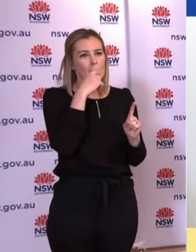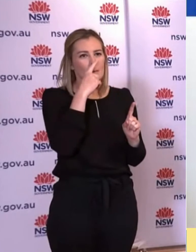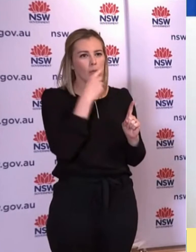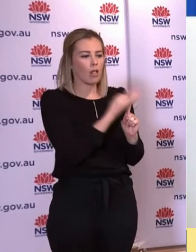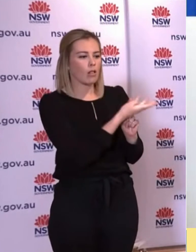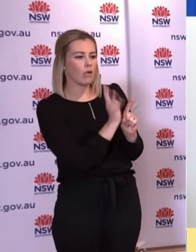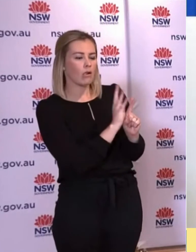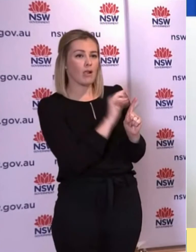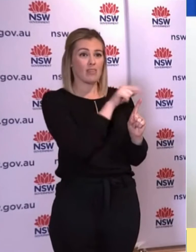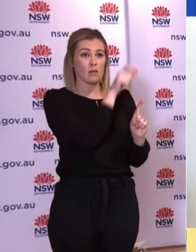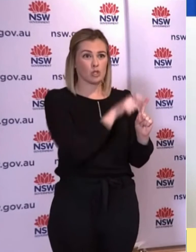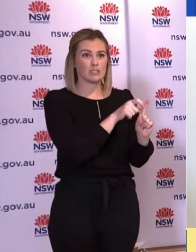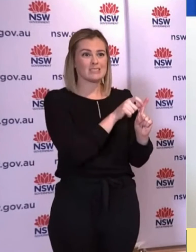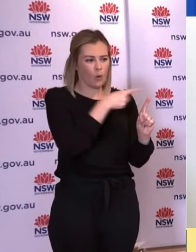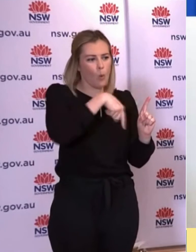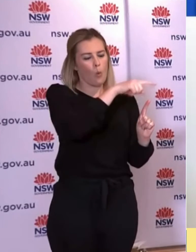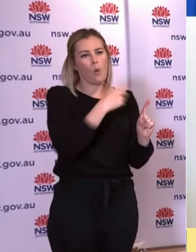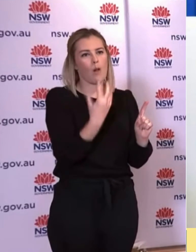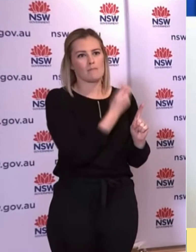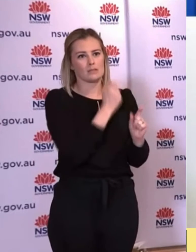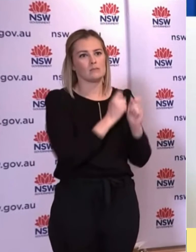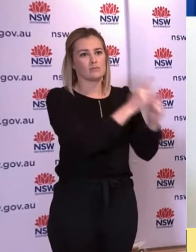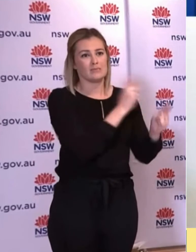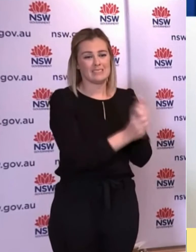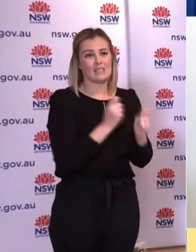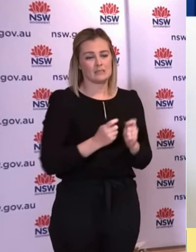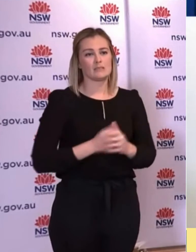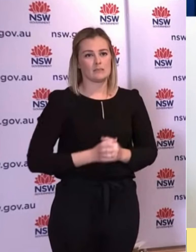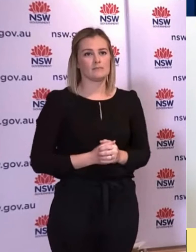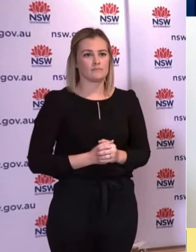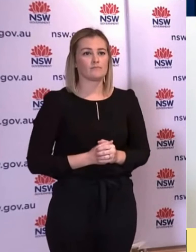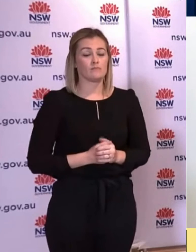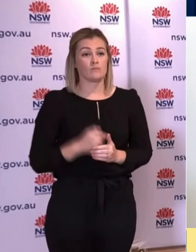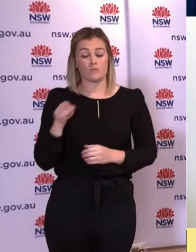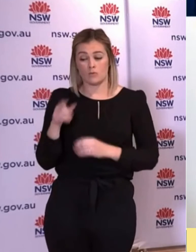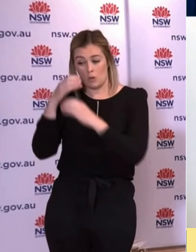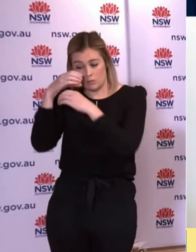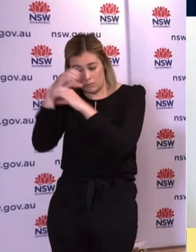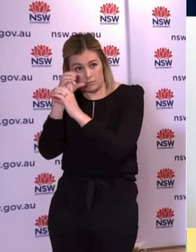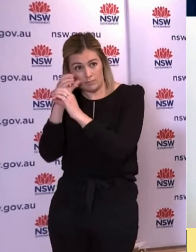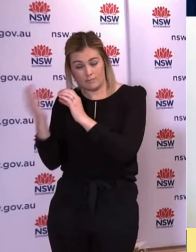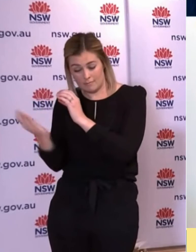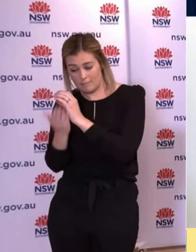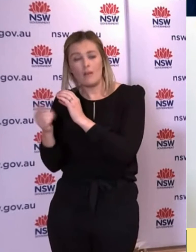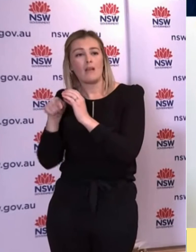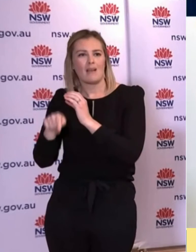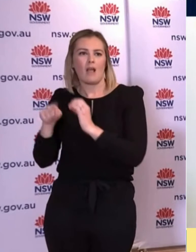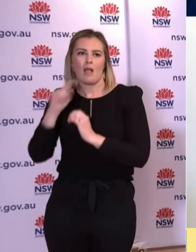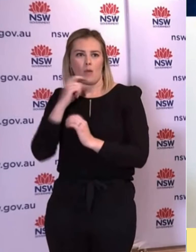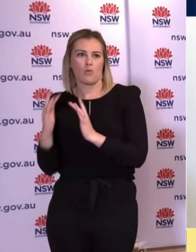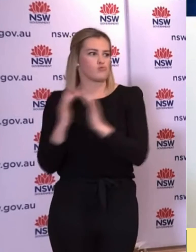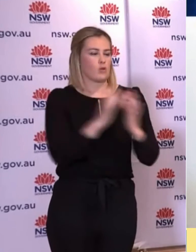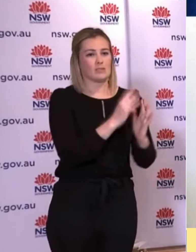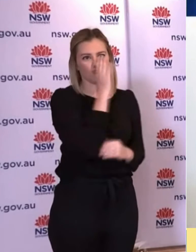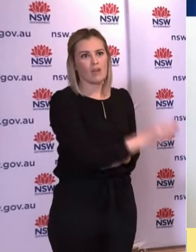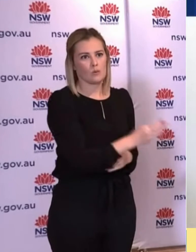to immediately self-isolate and get tested. So that's happening from all the labs, public and private. And equally, as soon